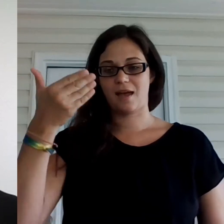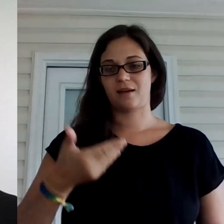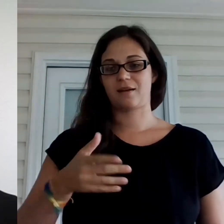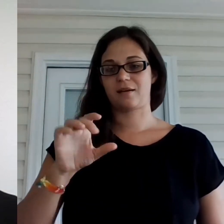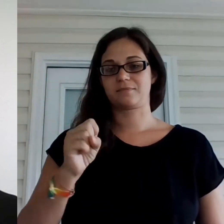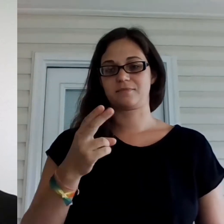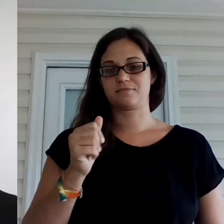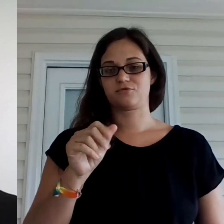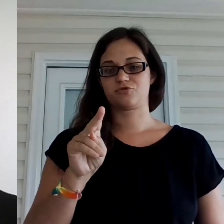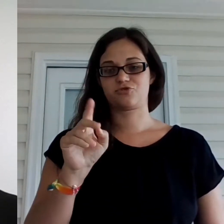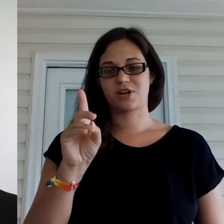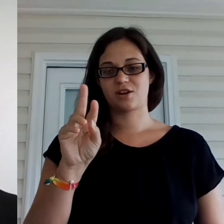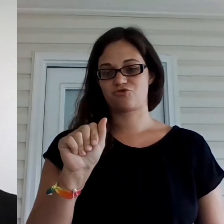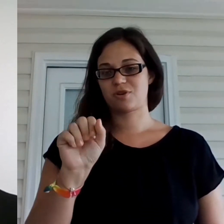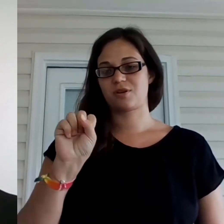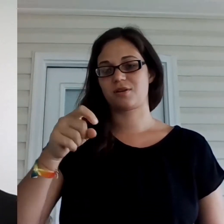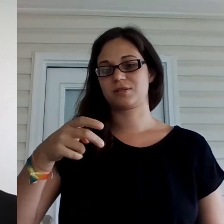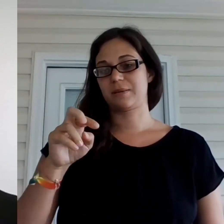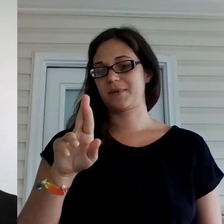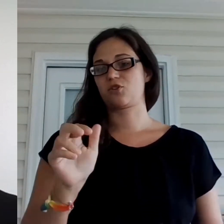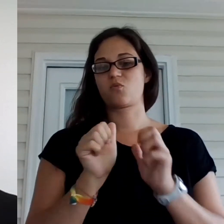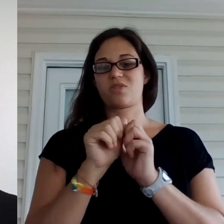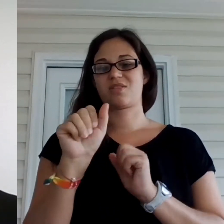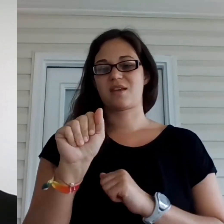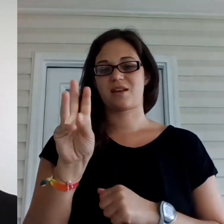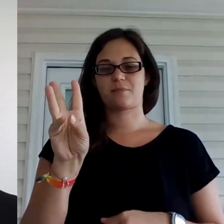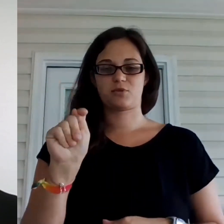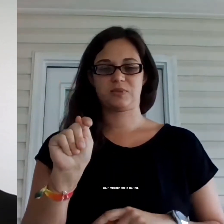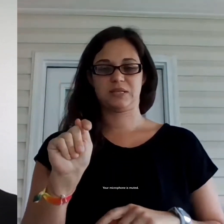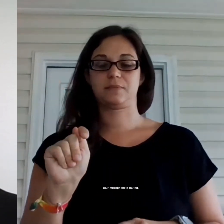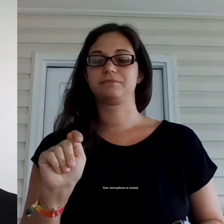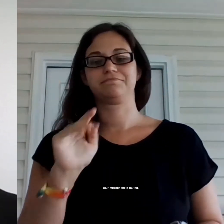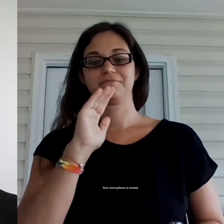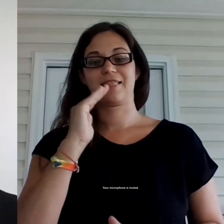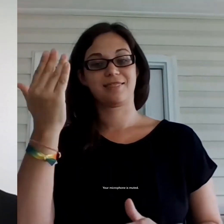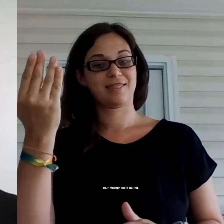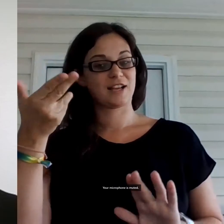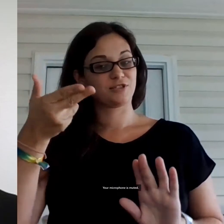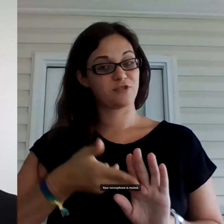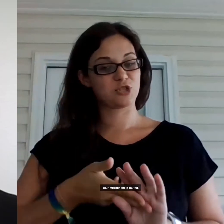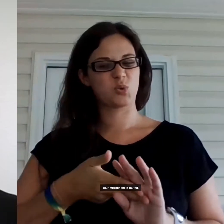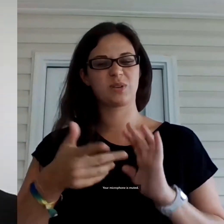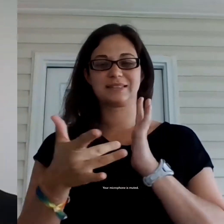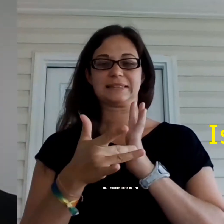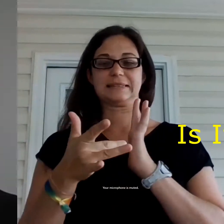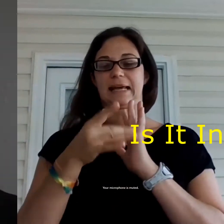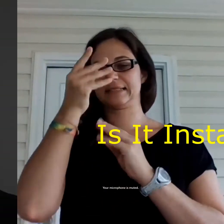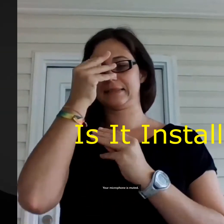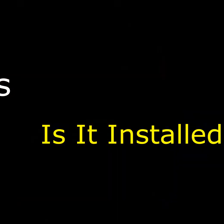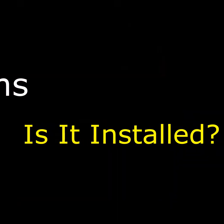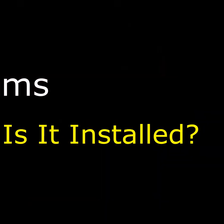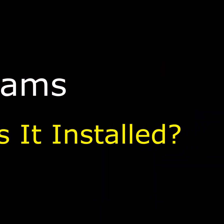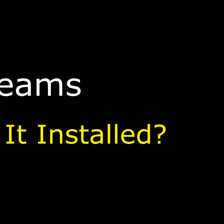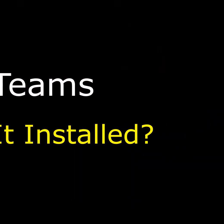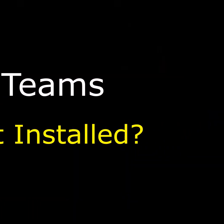Hi, I'm Shandra Spear with the Assistive Work Technology Department. Thanks for joining me for some tech tips.